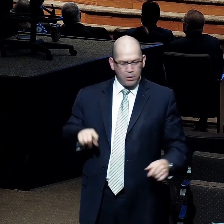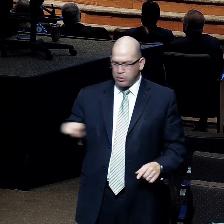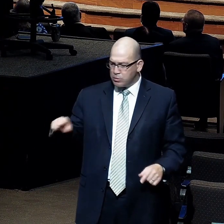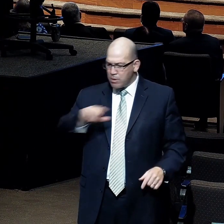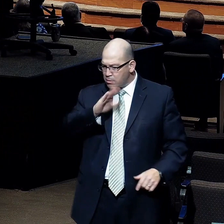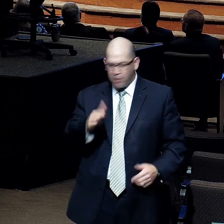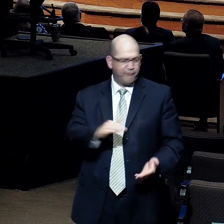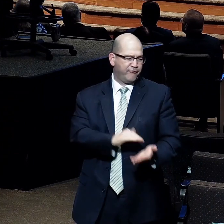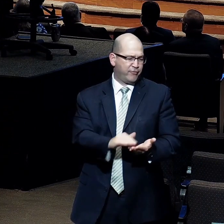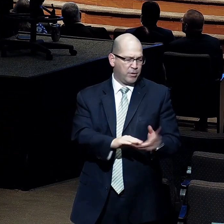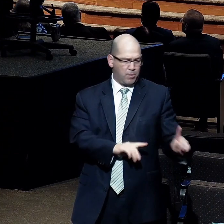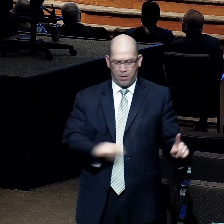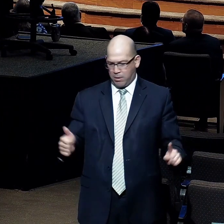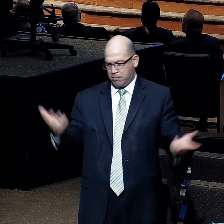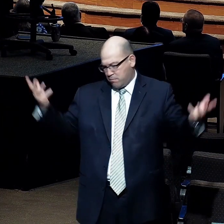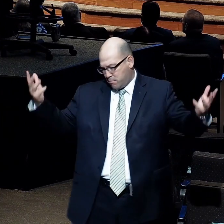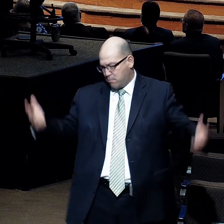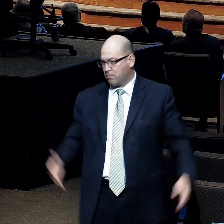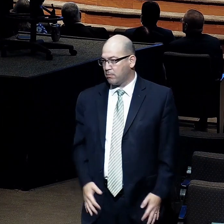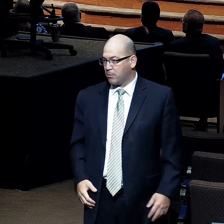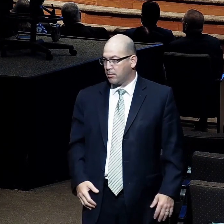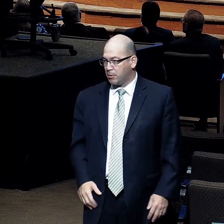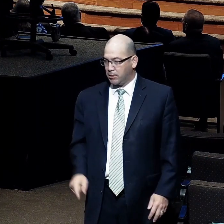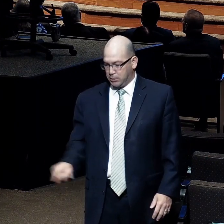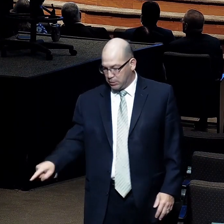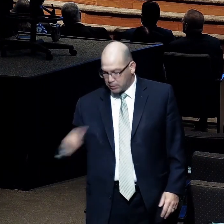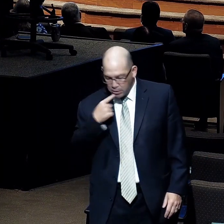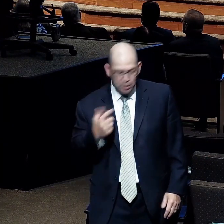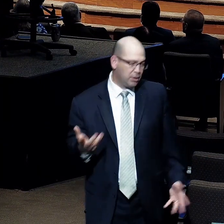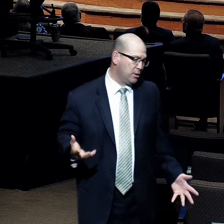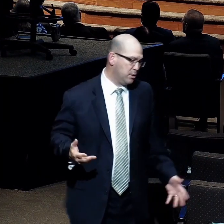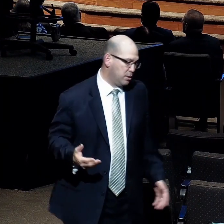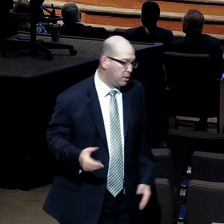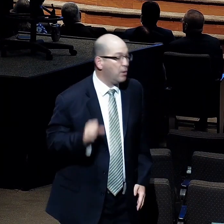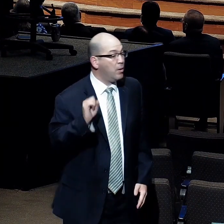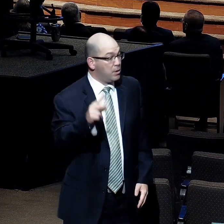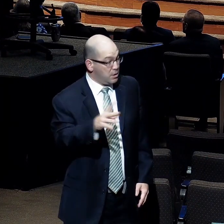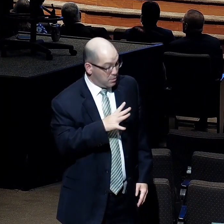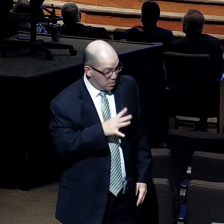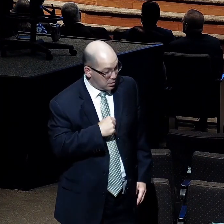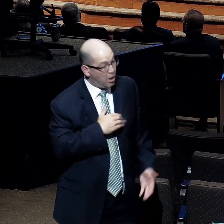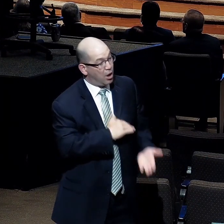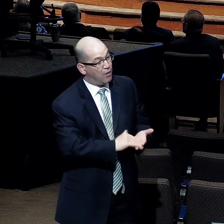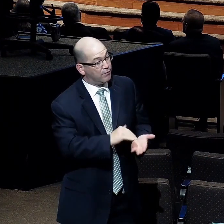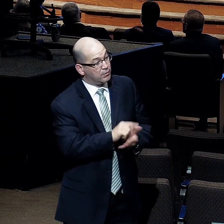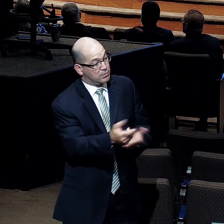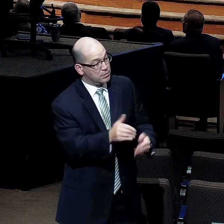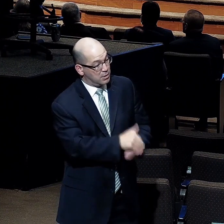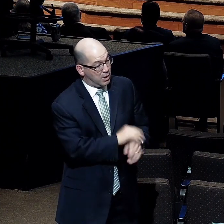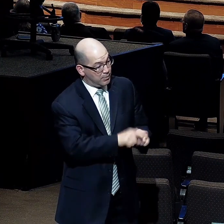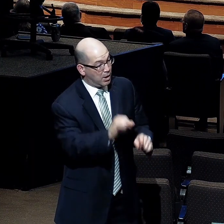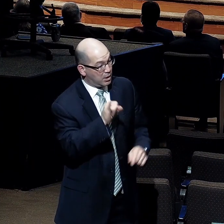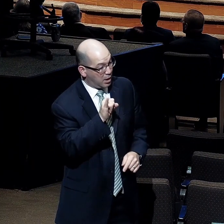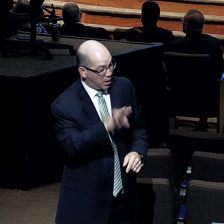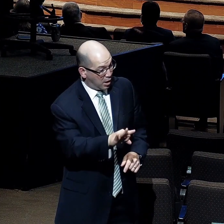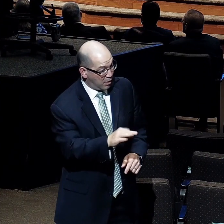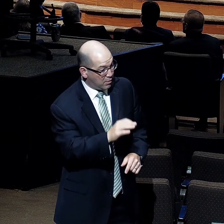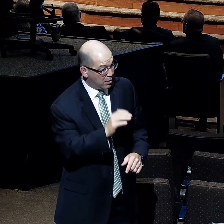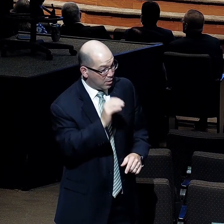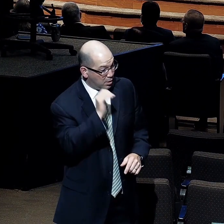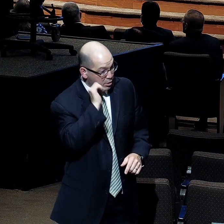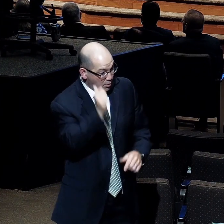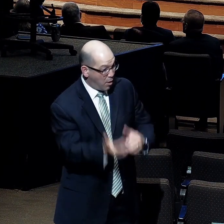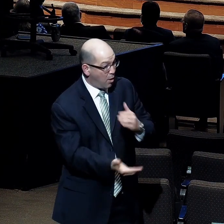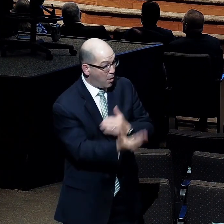other?" Well, James spoke up. "Well, okay, I'll forgive him tonight, but if we're both alive in the morning, he better watch